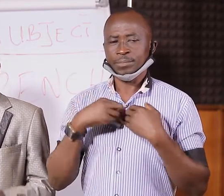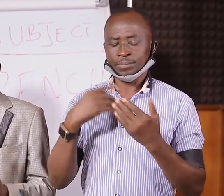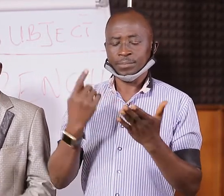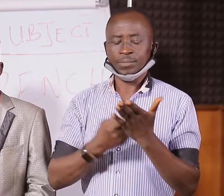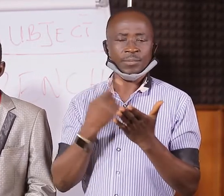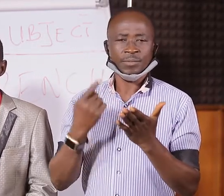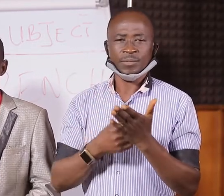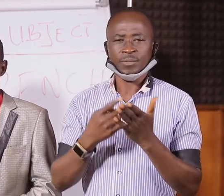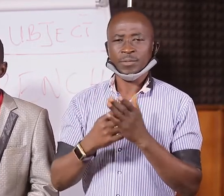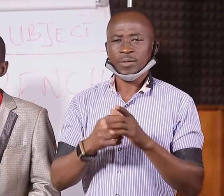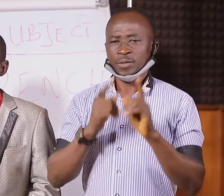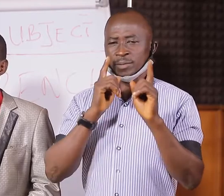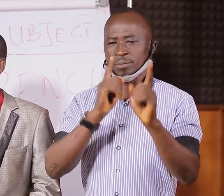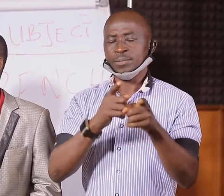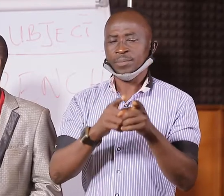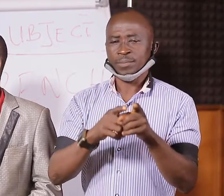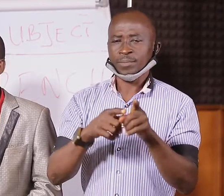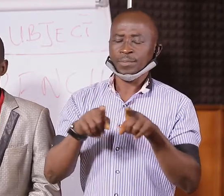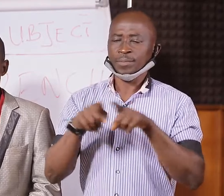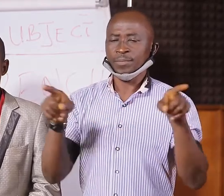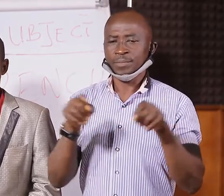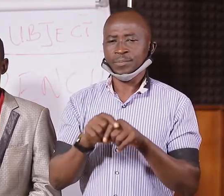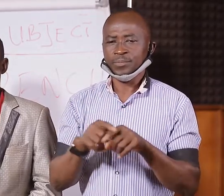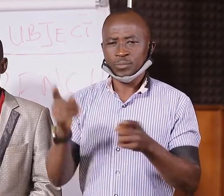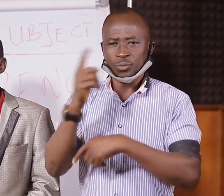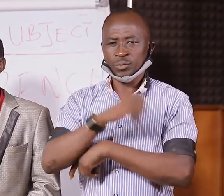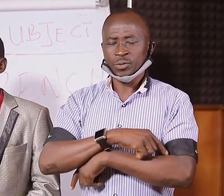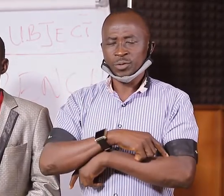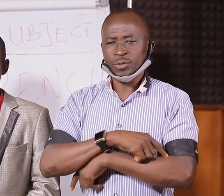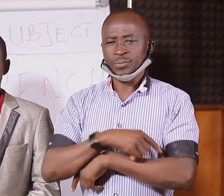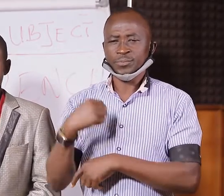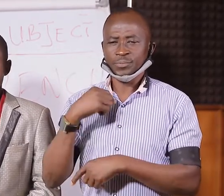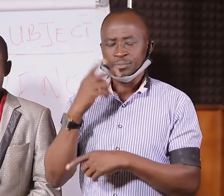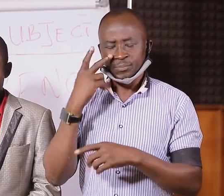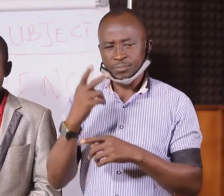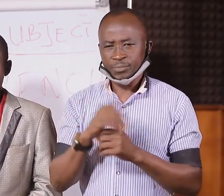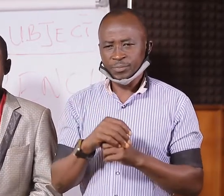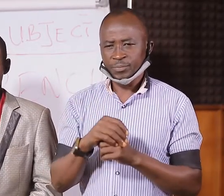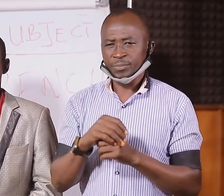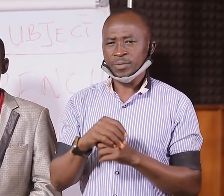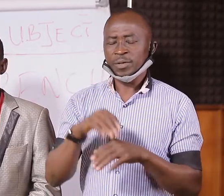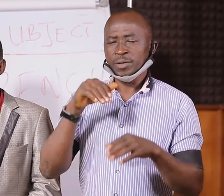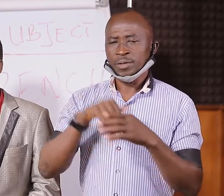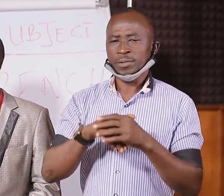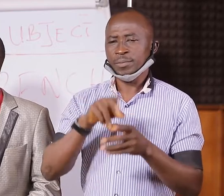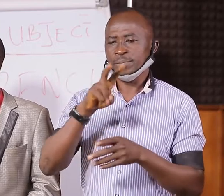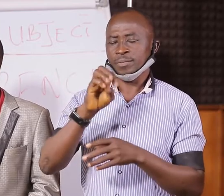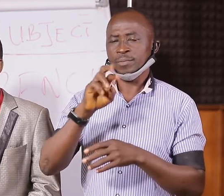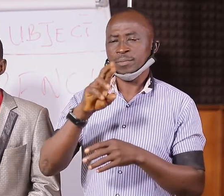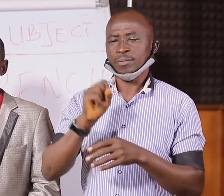discussed direct variation. And today, we are going to see inverse